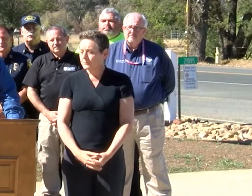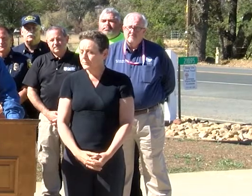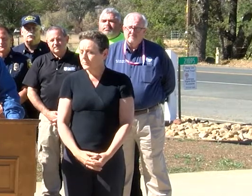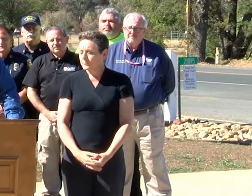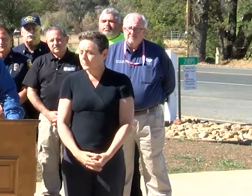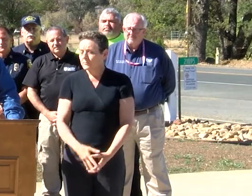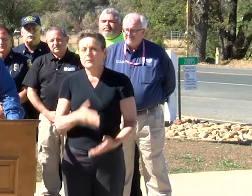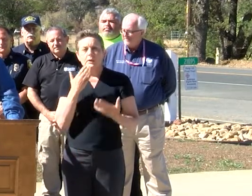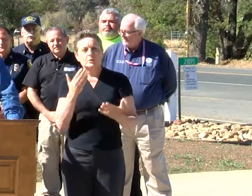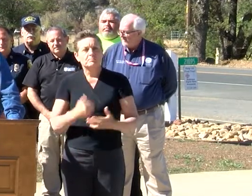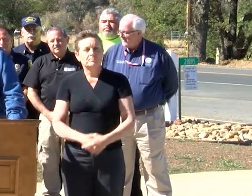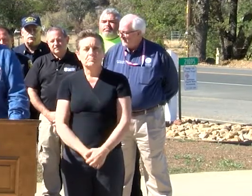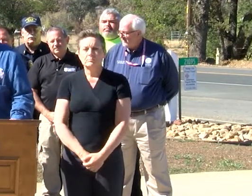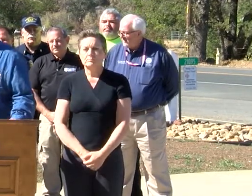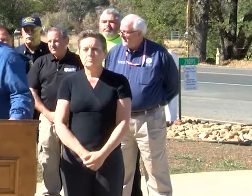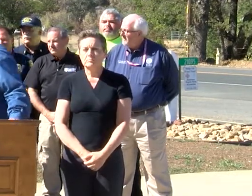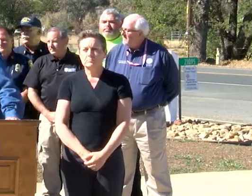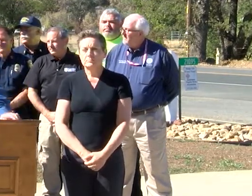Thank you.